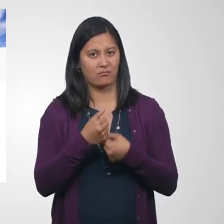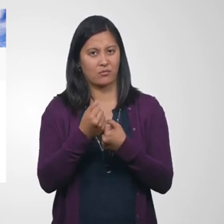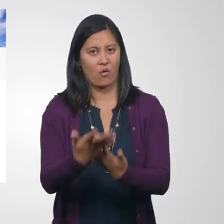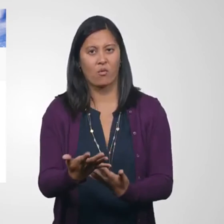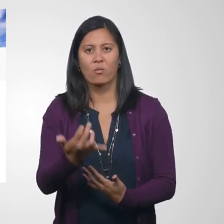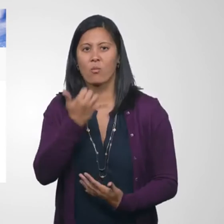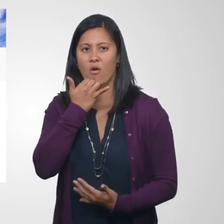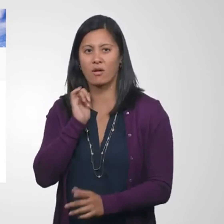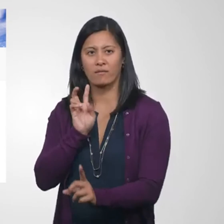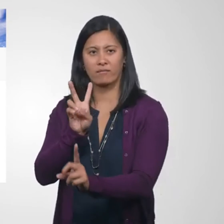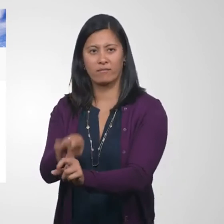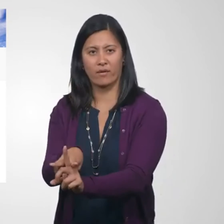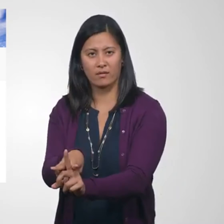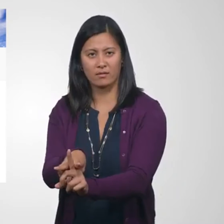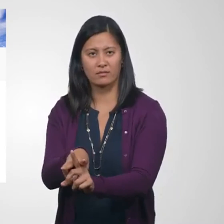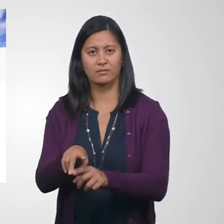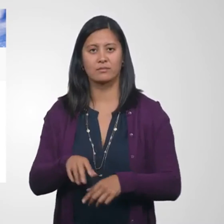that are sometimes caused by improper filing.